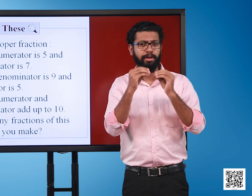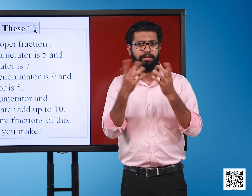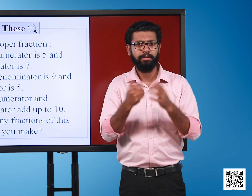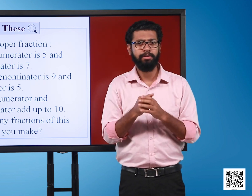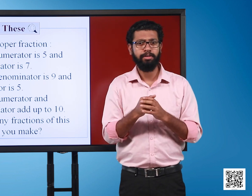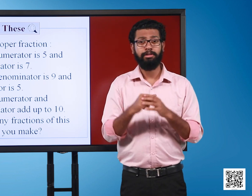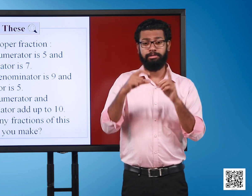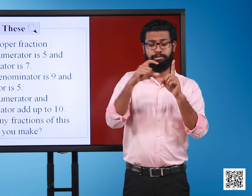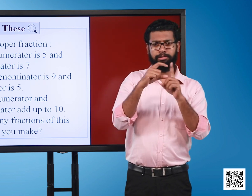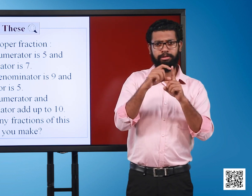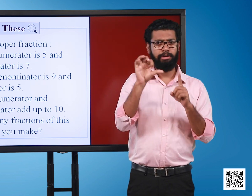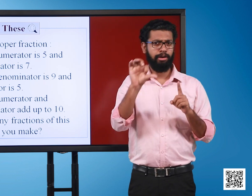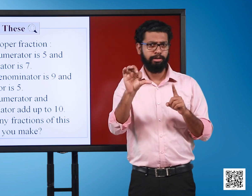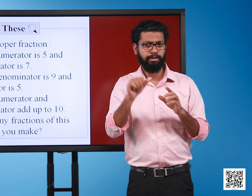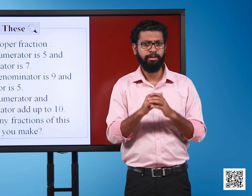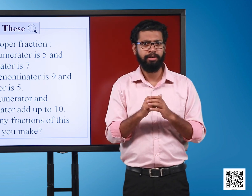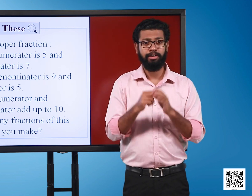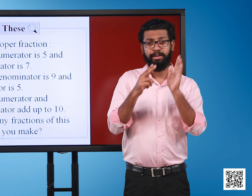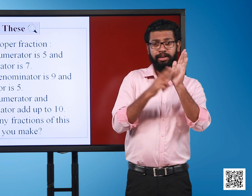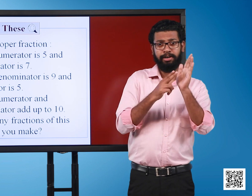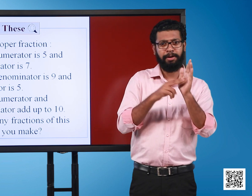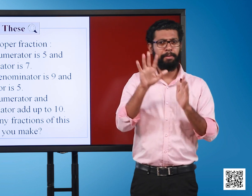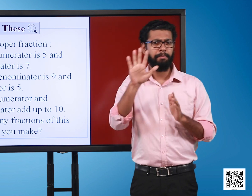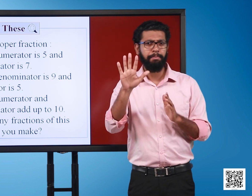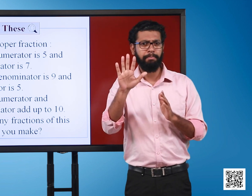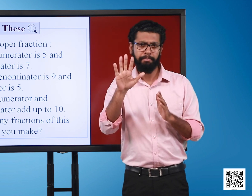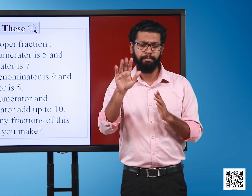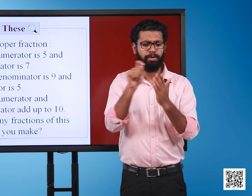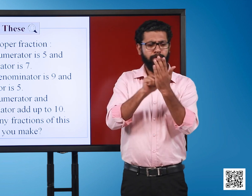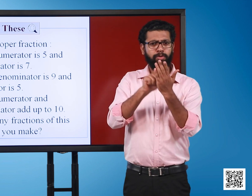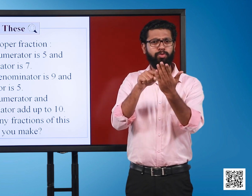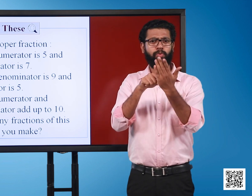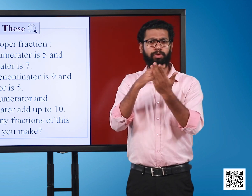B, whose denominator is 9 and numerator is 5.